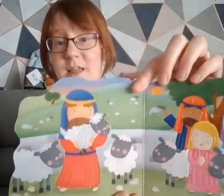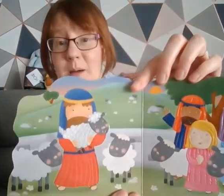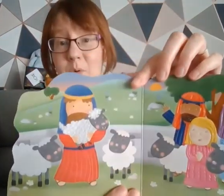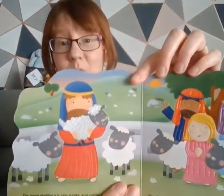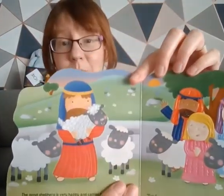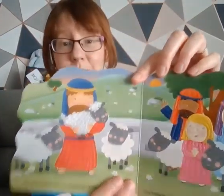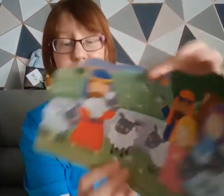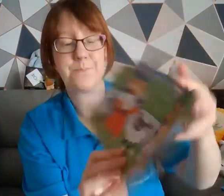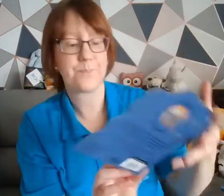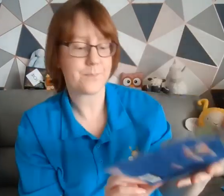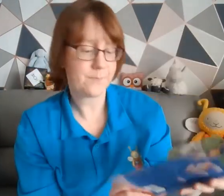lamb home.